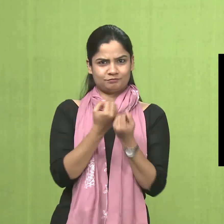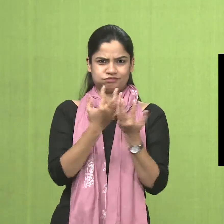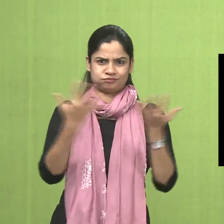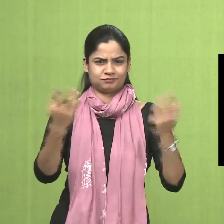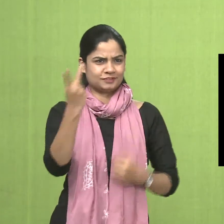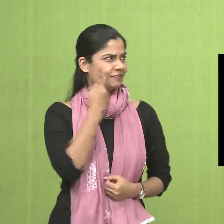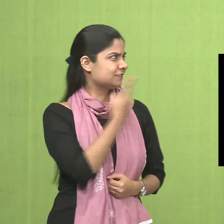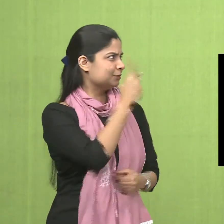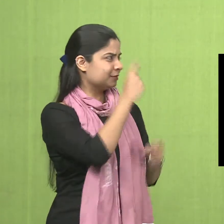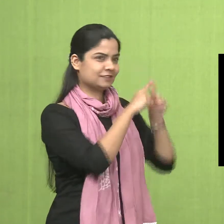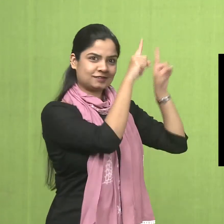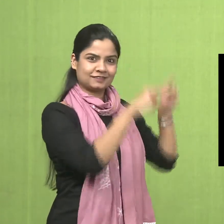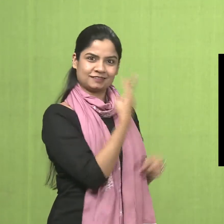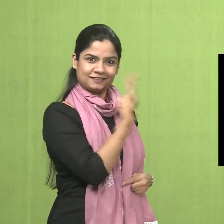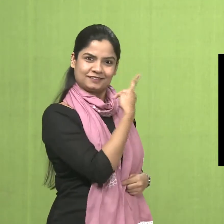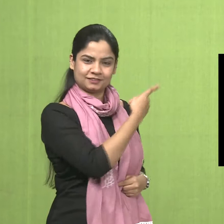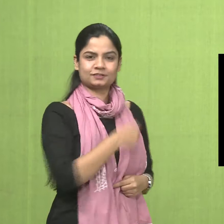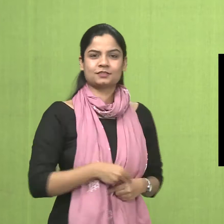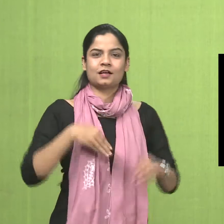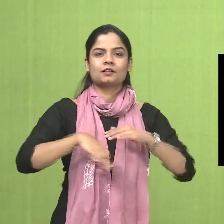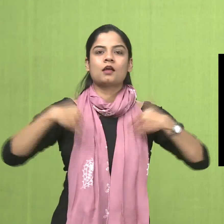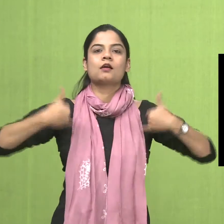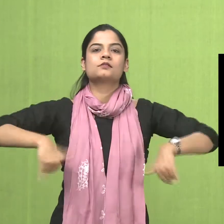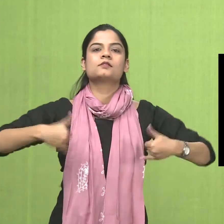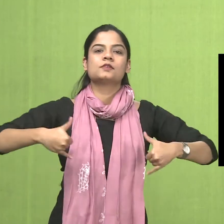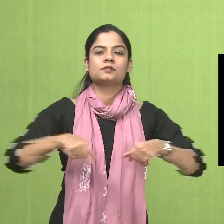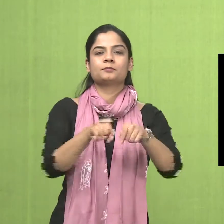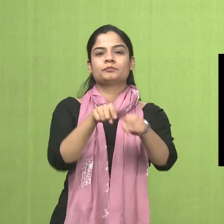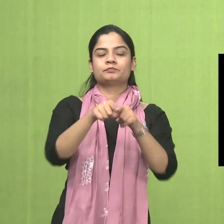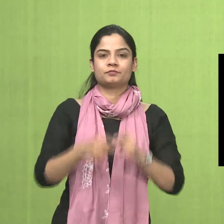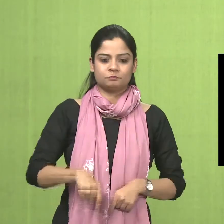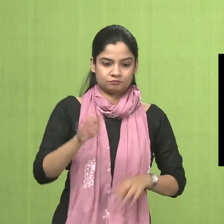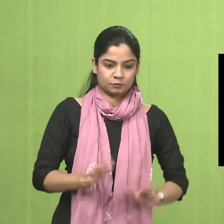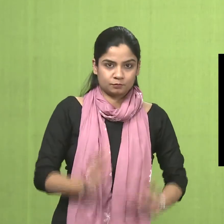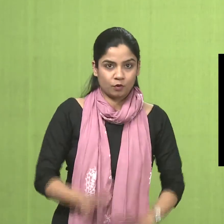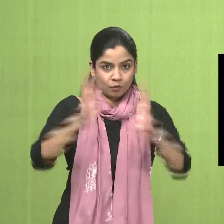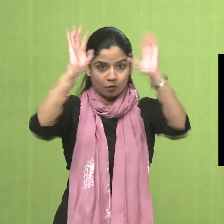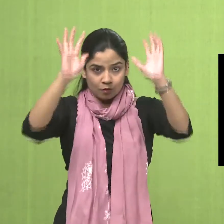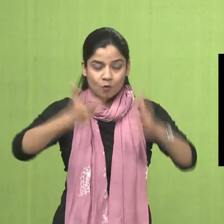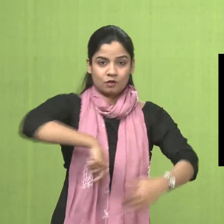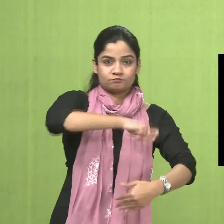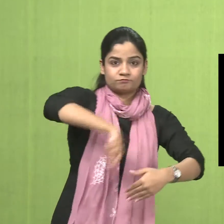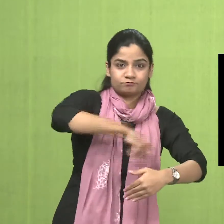cooking, playing, running, walking, doing different kind of things, it's called doing